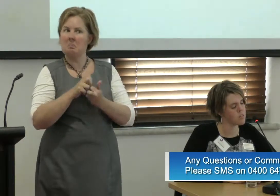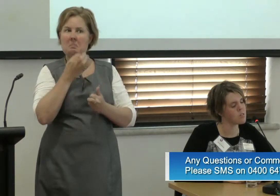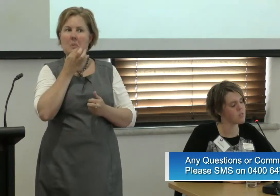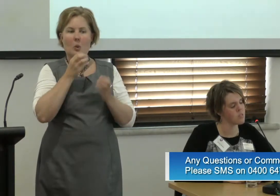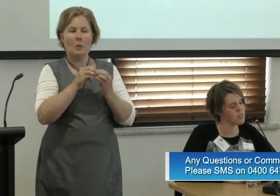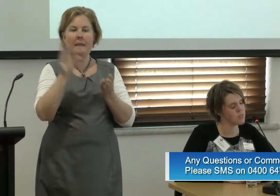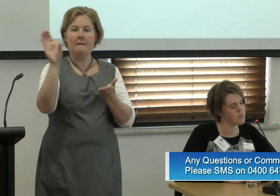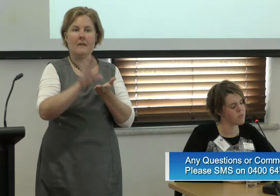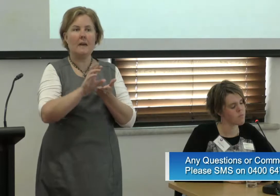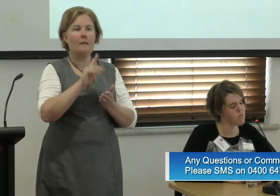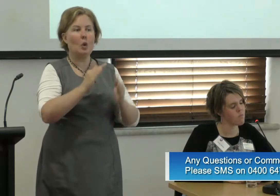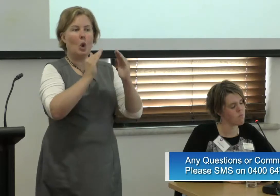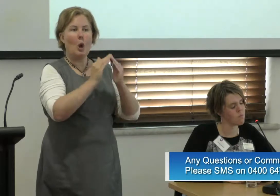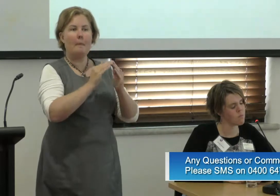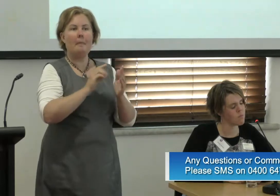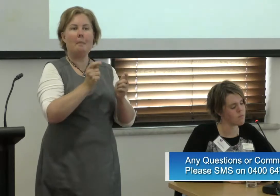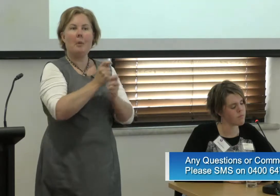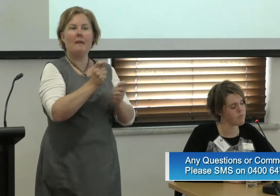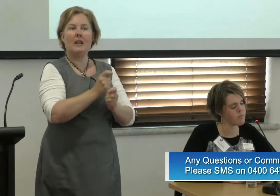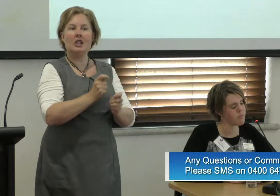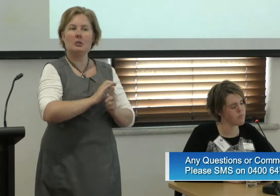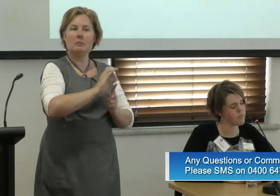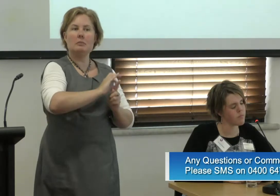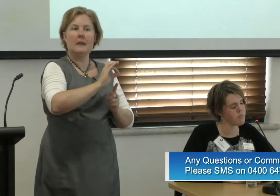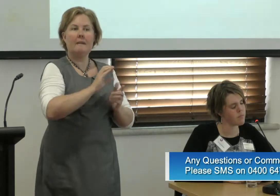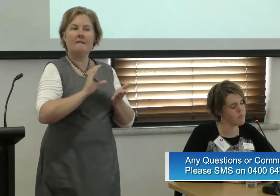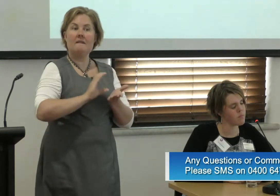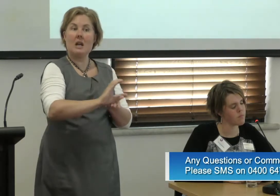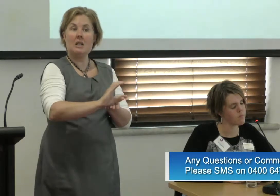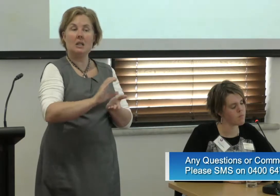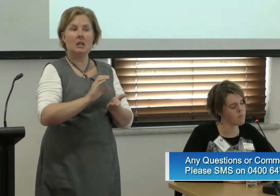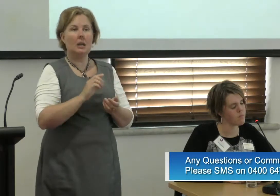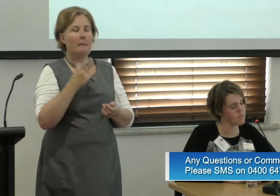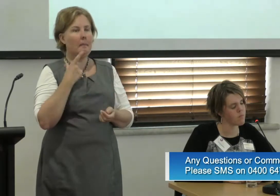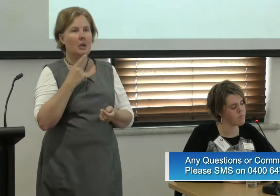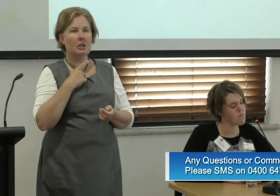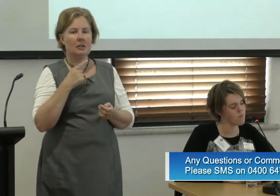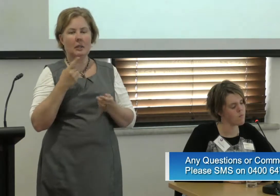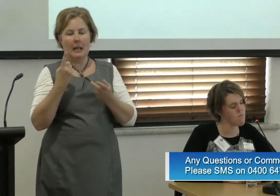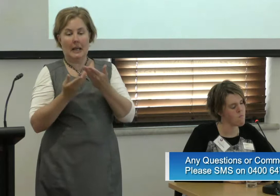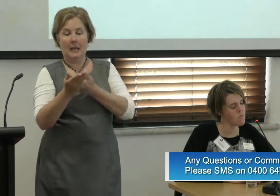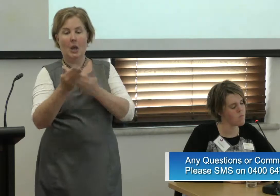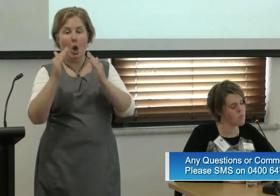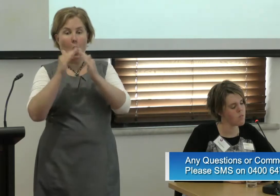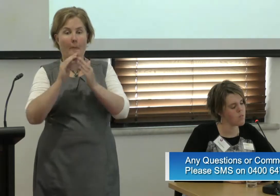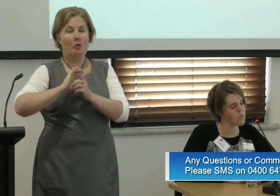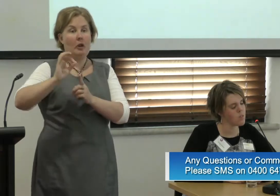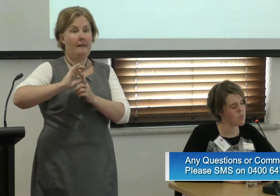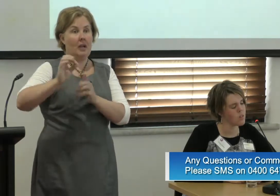funding, because Victorian Government, the Archie Centre services, the home renovation service, that's